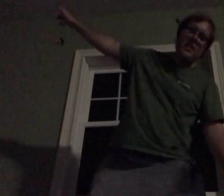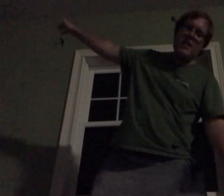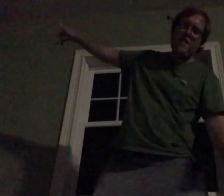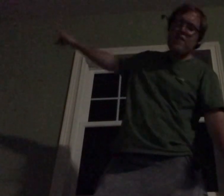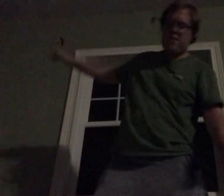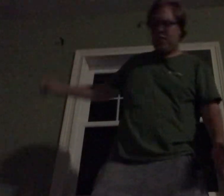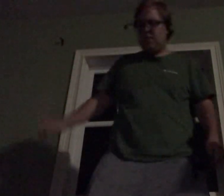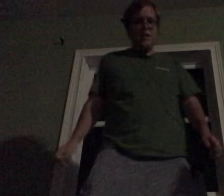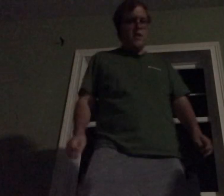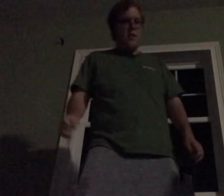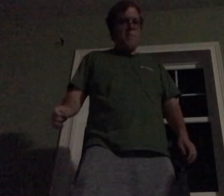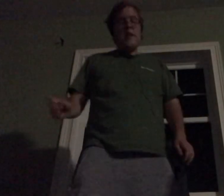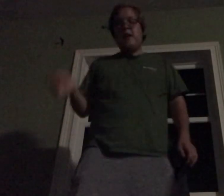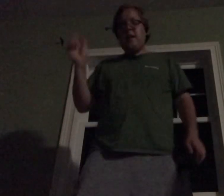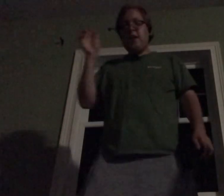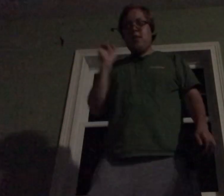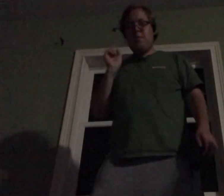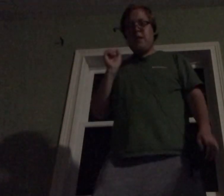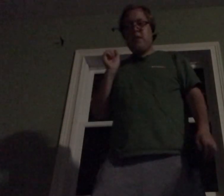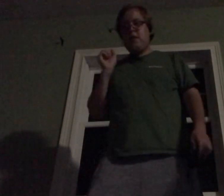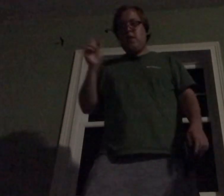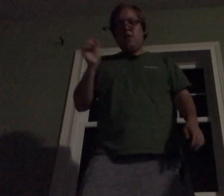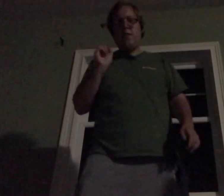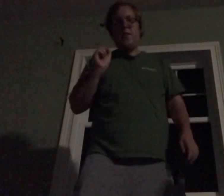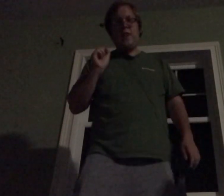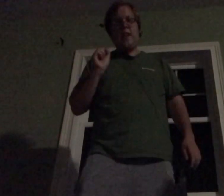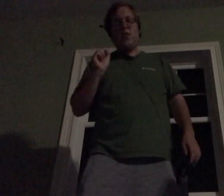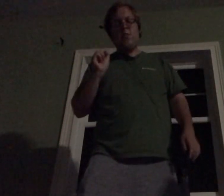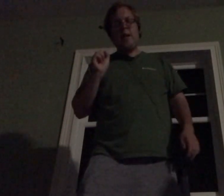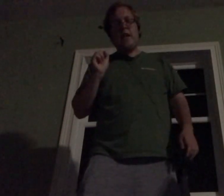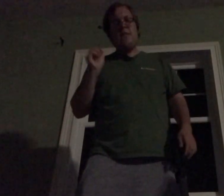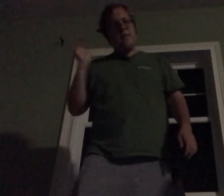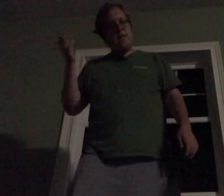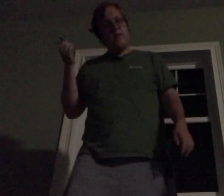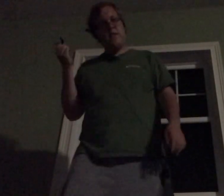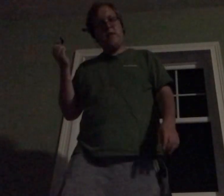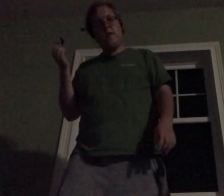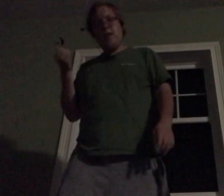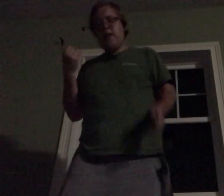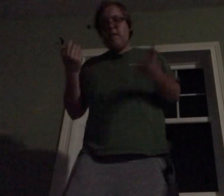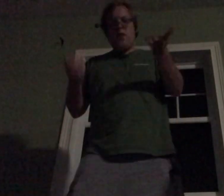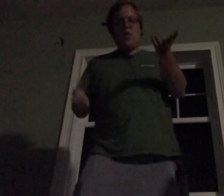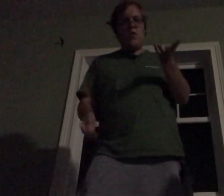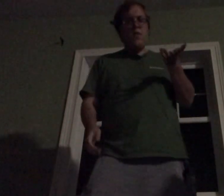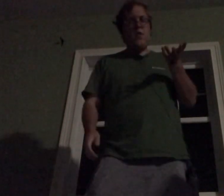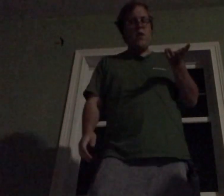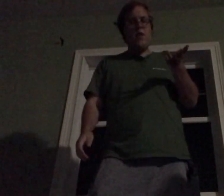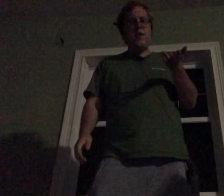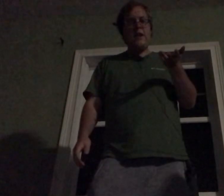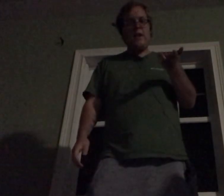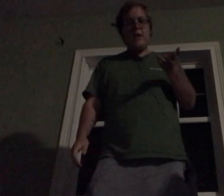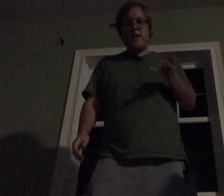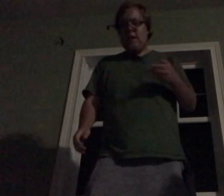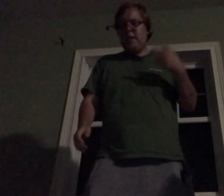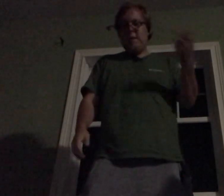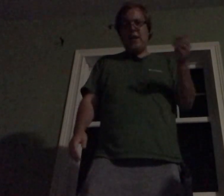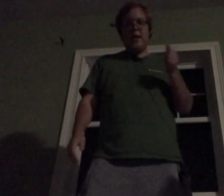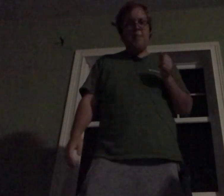love. You gon' hear me. Hear me. You gon' feel me. Feel me. Haven't you heard? I made